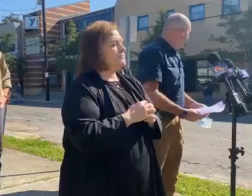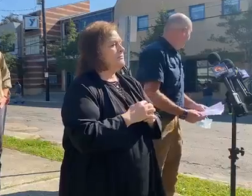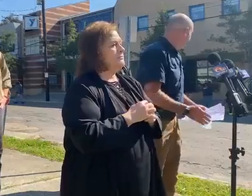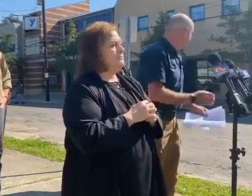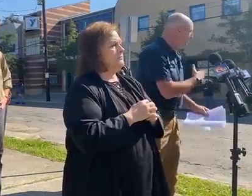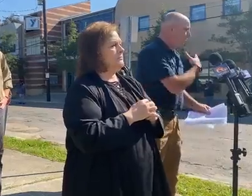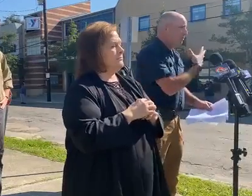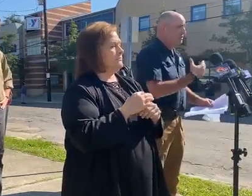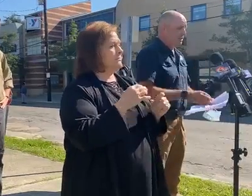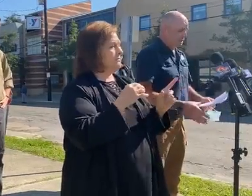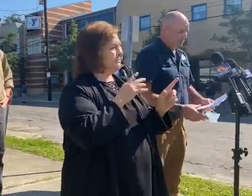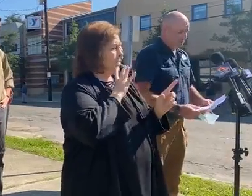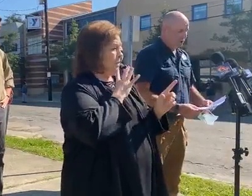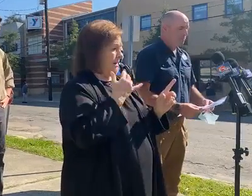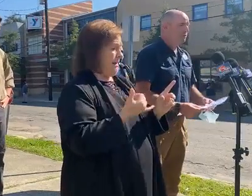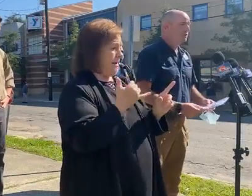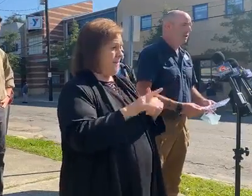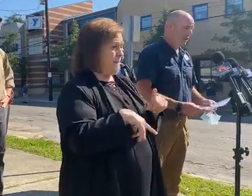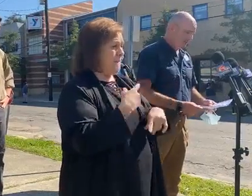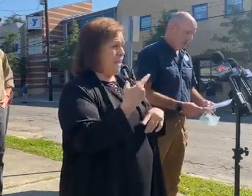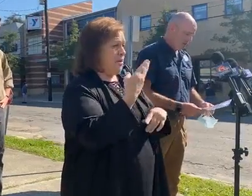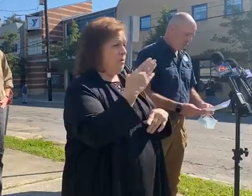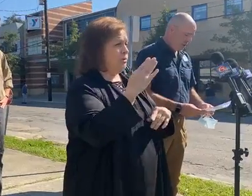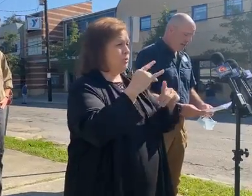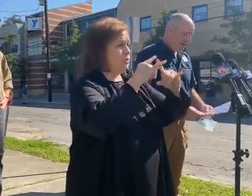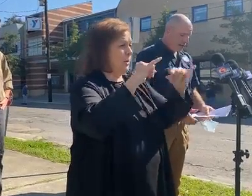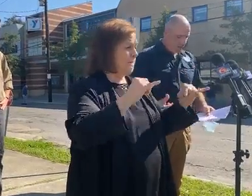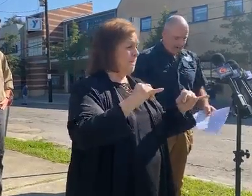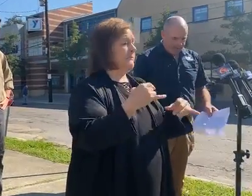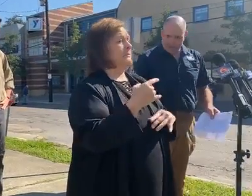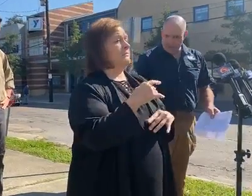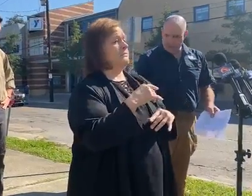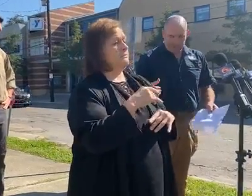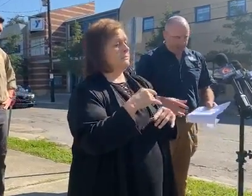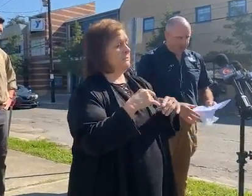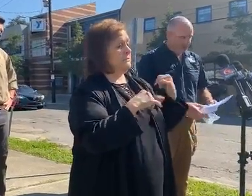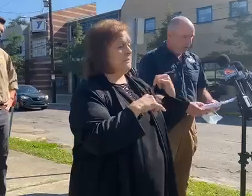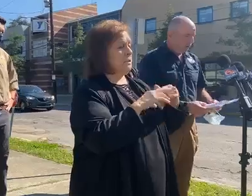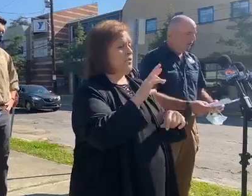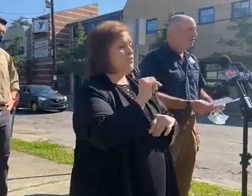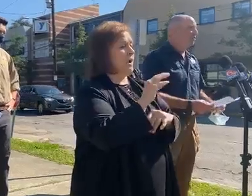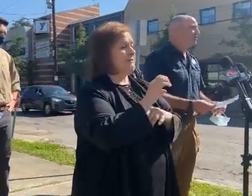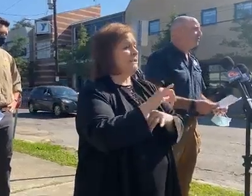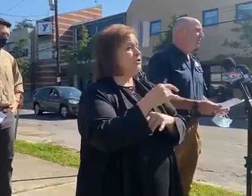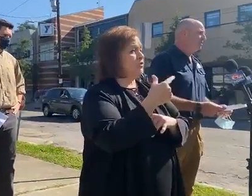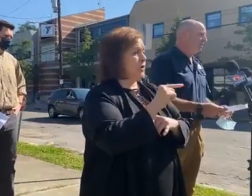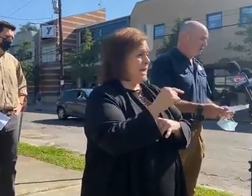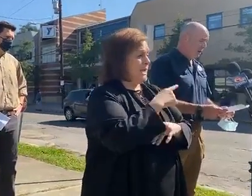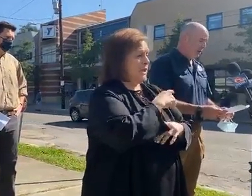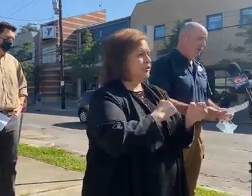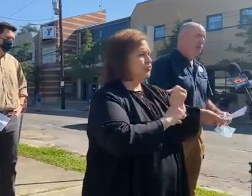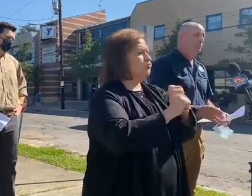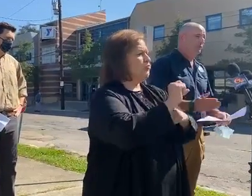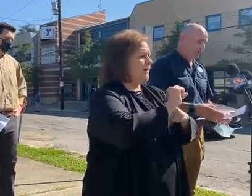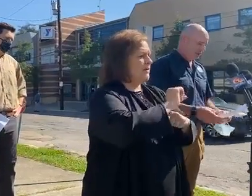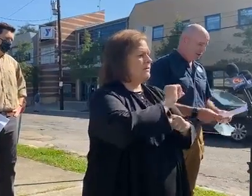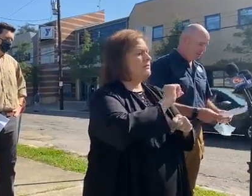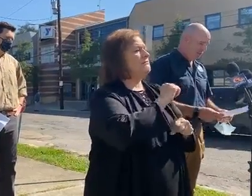about tarps, we're talking about debris. Ramsey Green, the Deputy CEO of Infrastructure, is here. He's going to